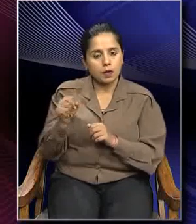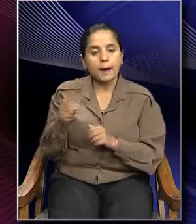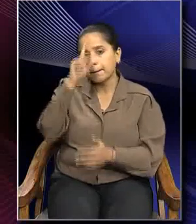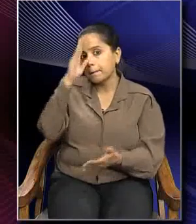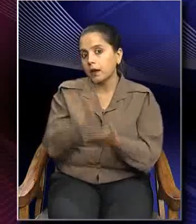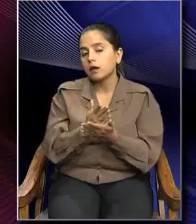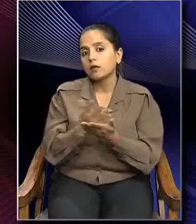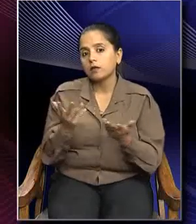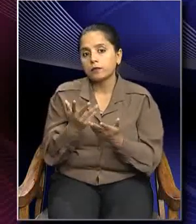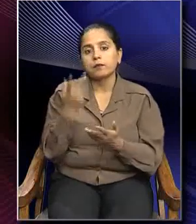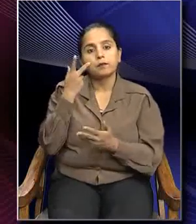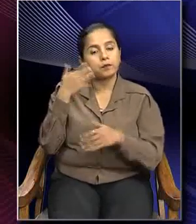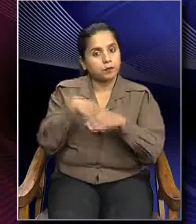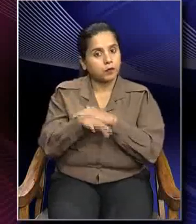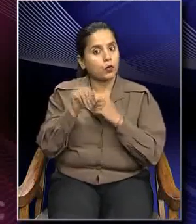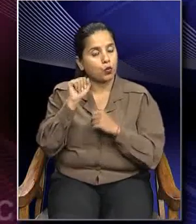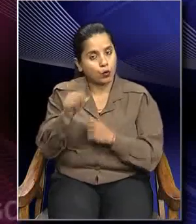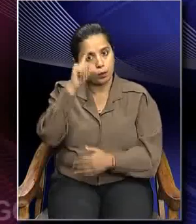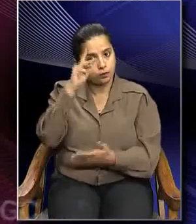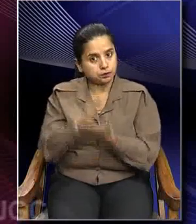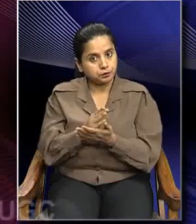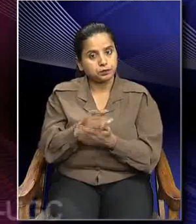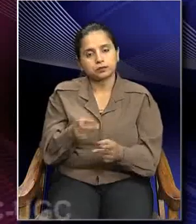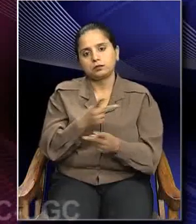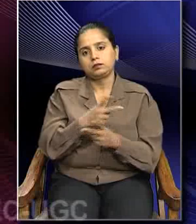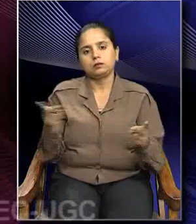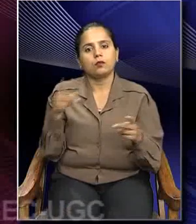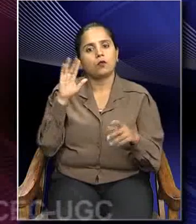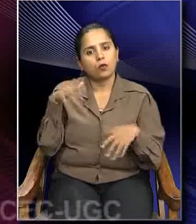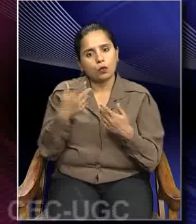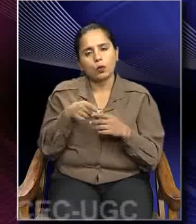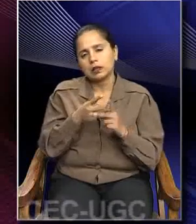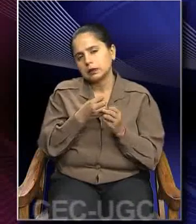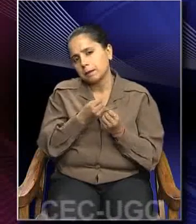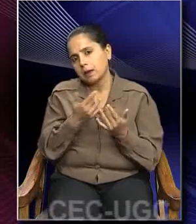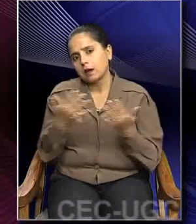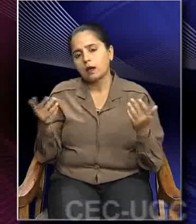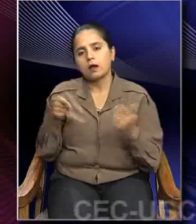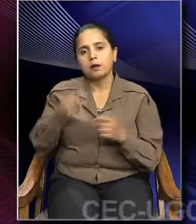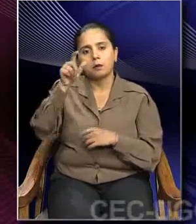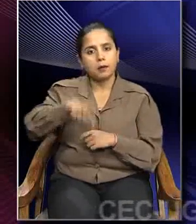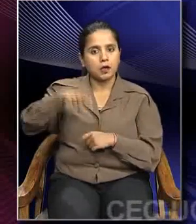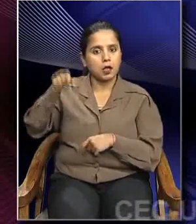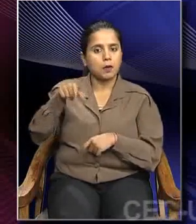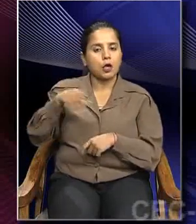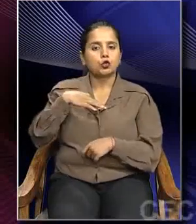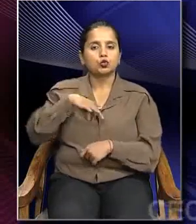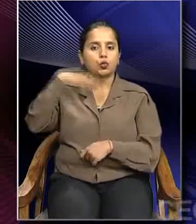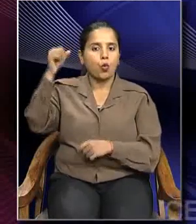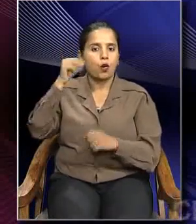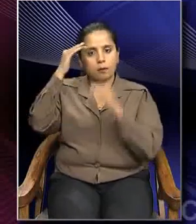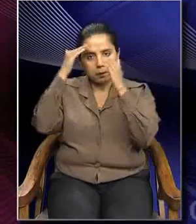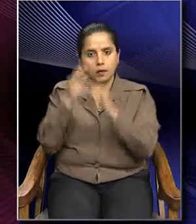believe in the multiplicity or innumerable individual souls.